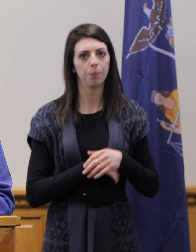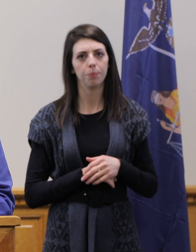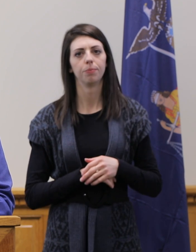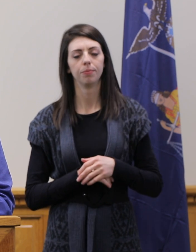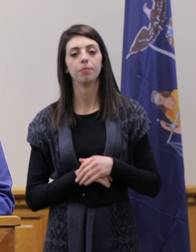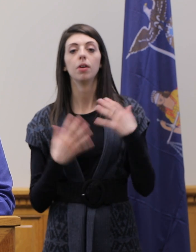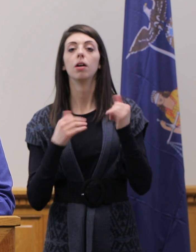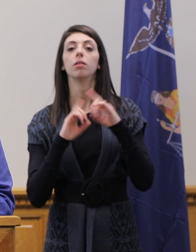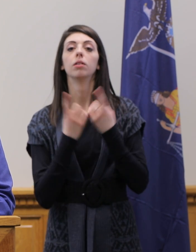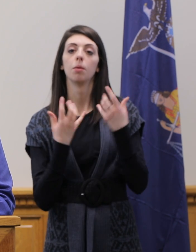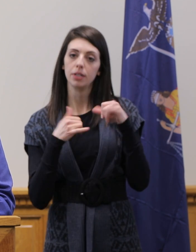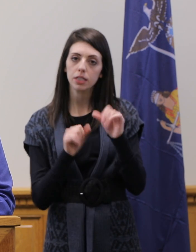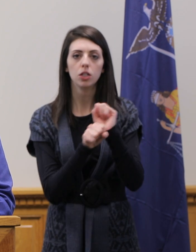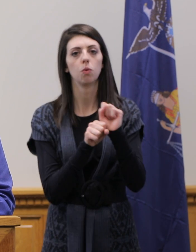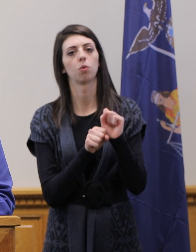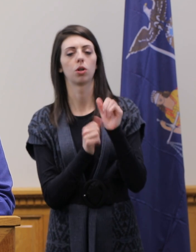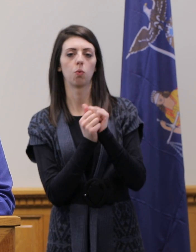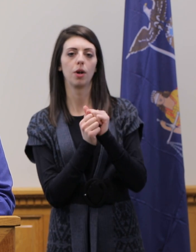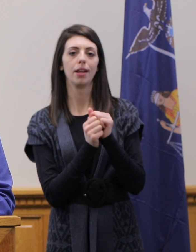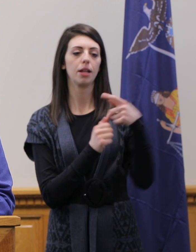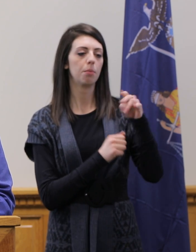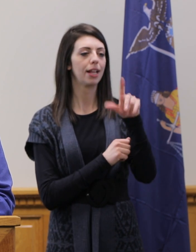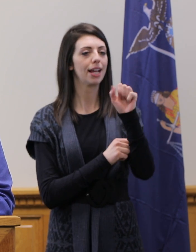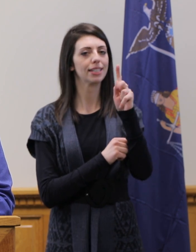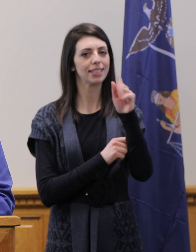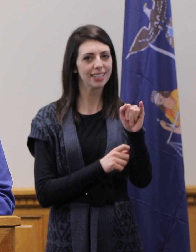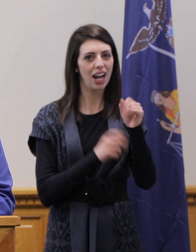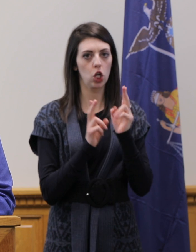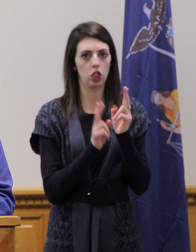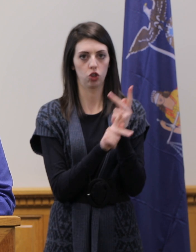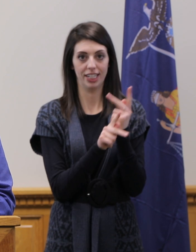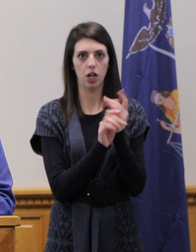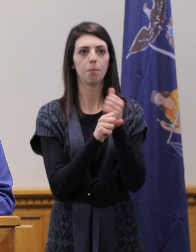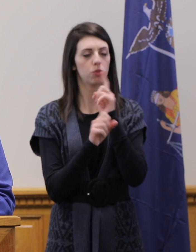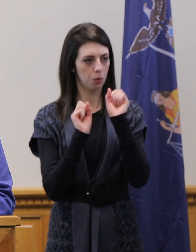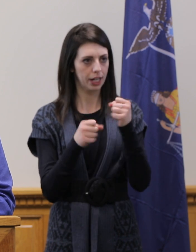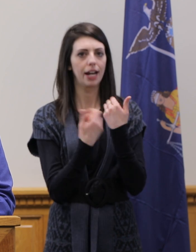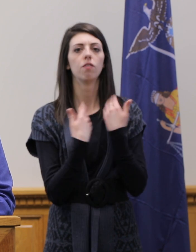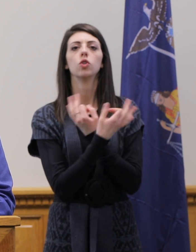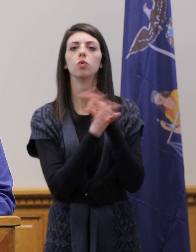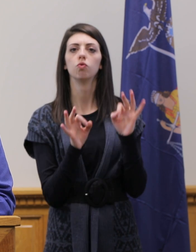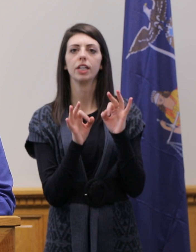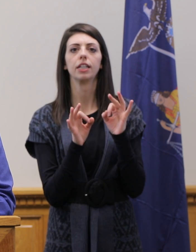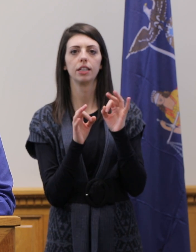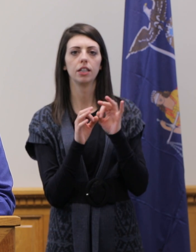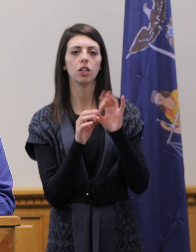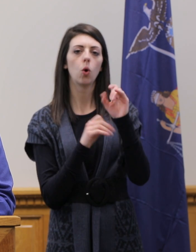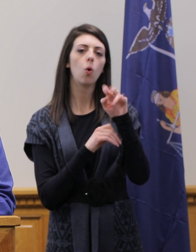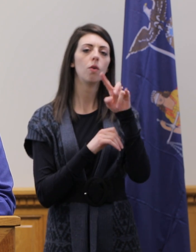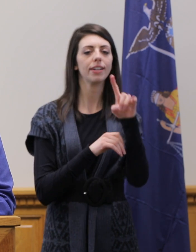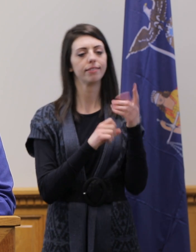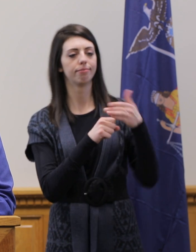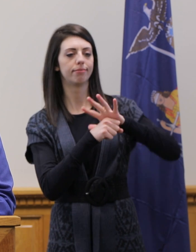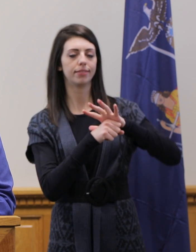The health department continues to work with Pulaski Urgent Care to provide free COVID testing once a week in Oswego County. Testing